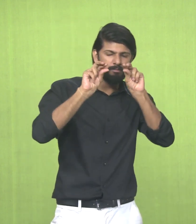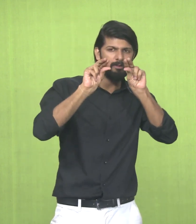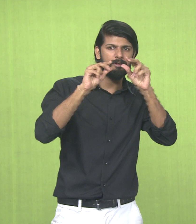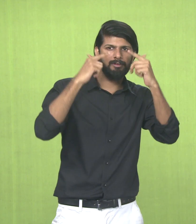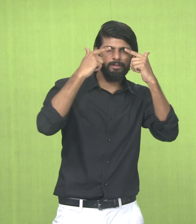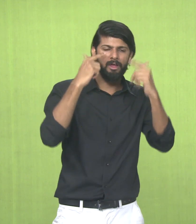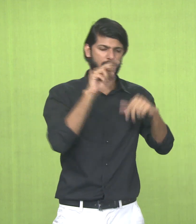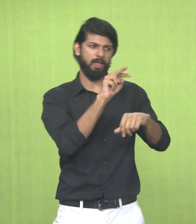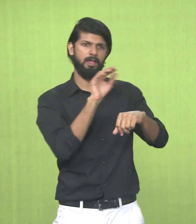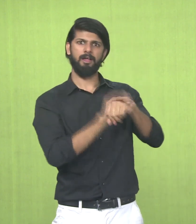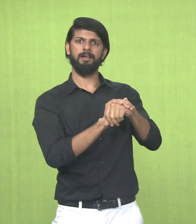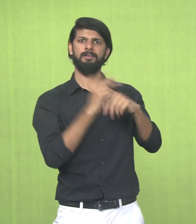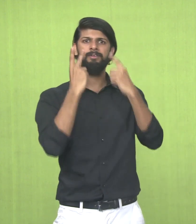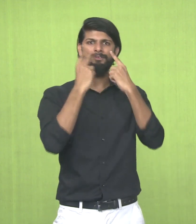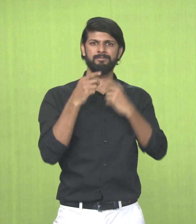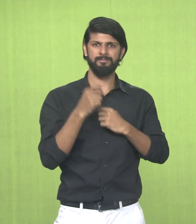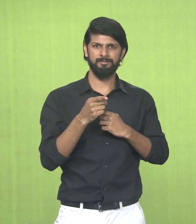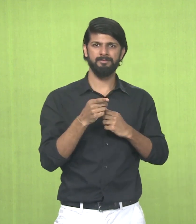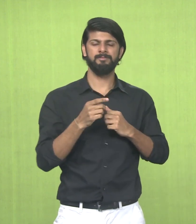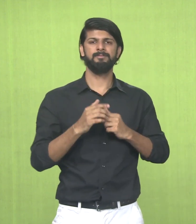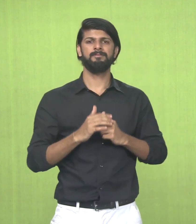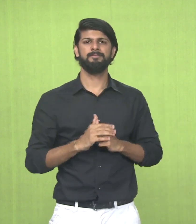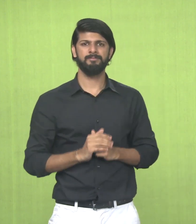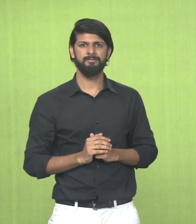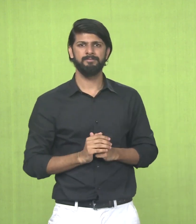The eyes are dreamy and half open.